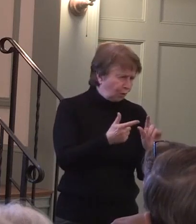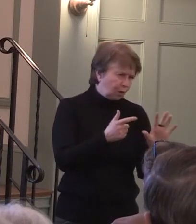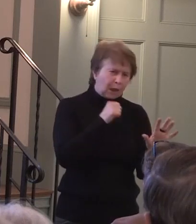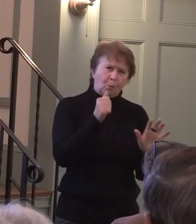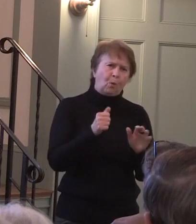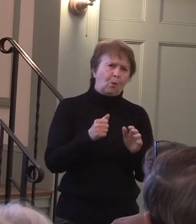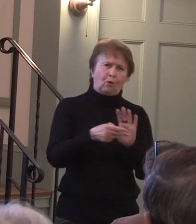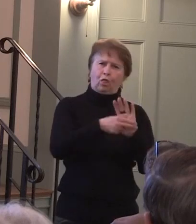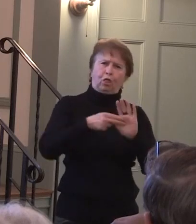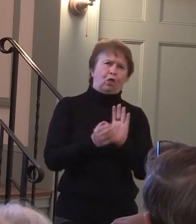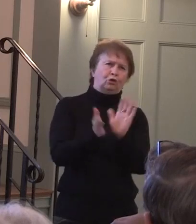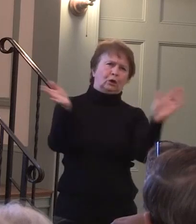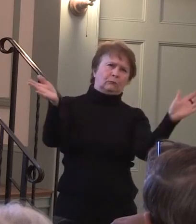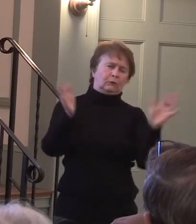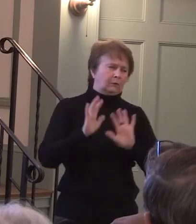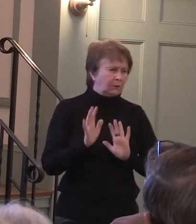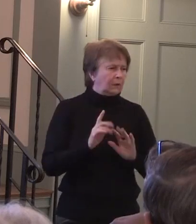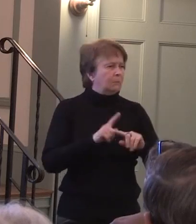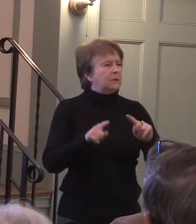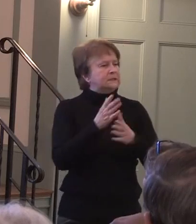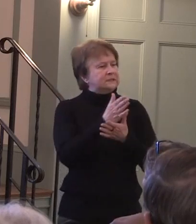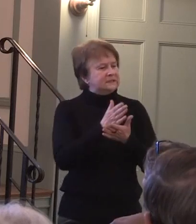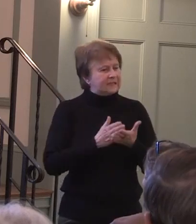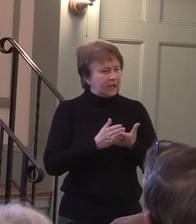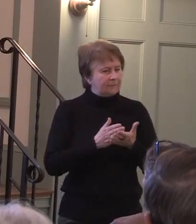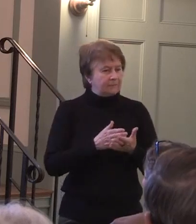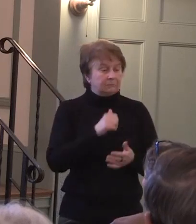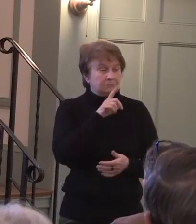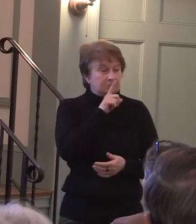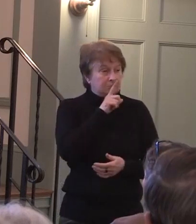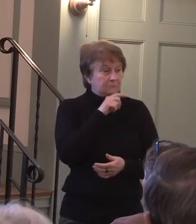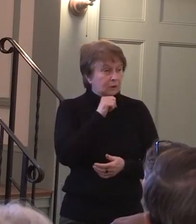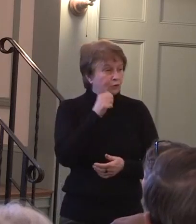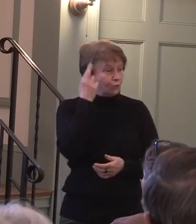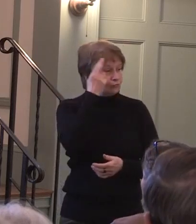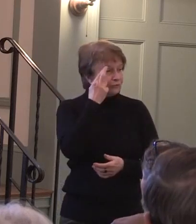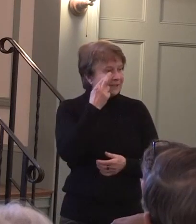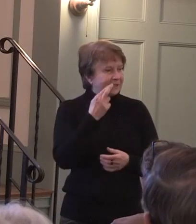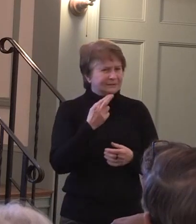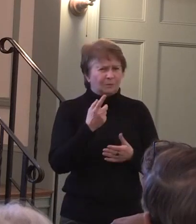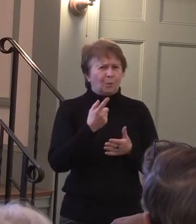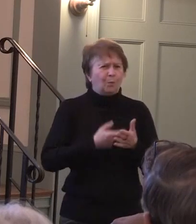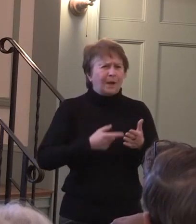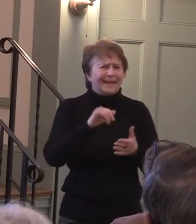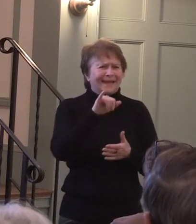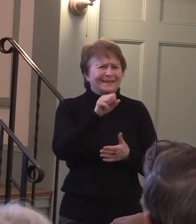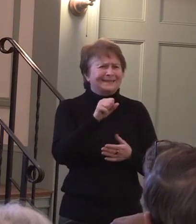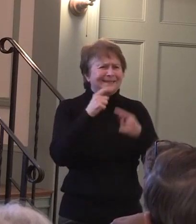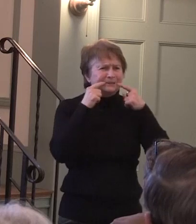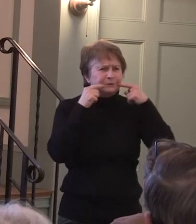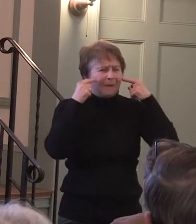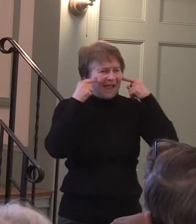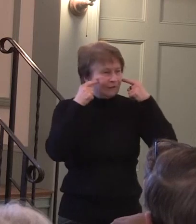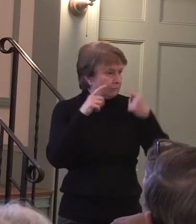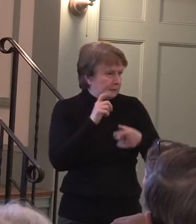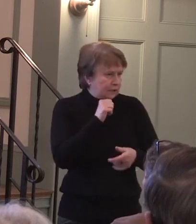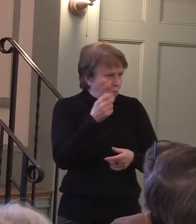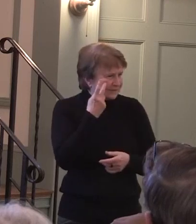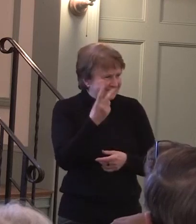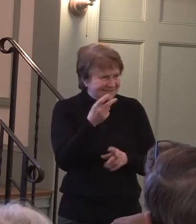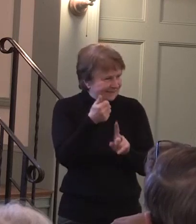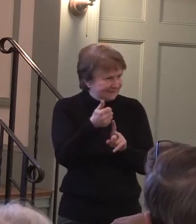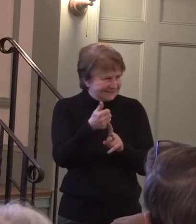going to generalize, but some of them, they don't realize like what a smile is. They don't see themselves.